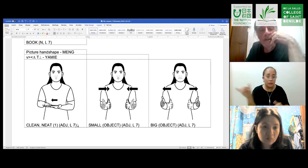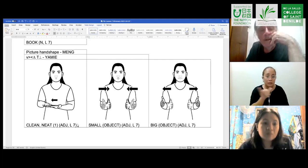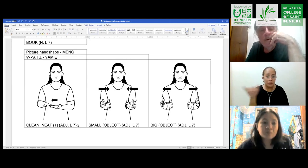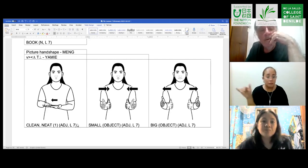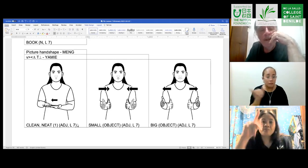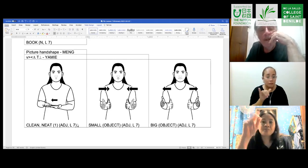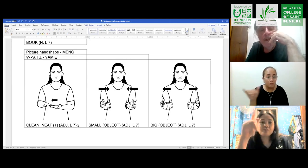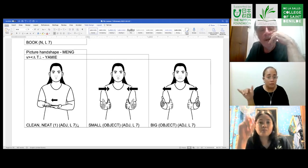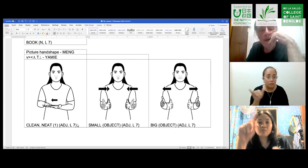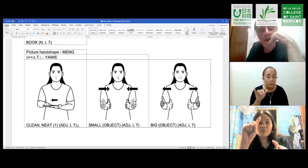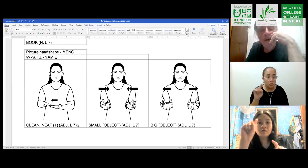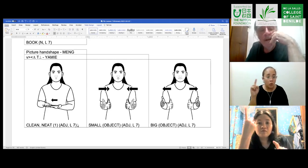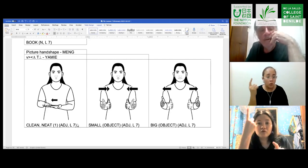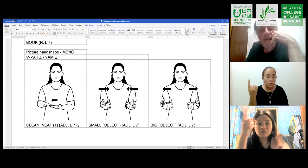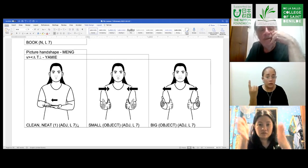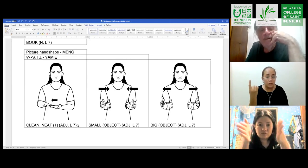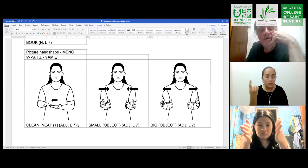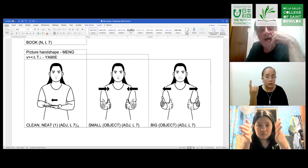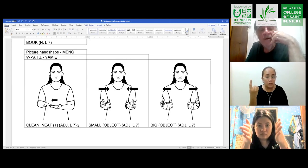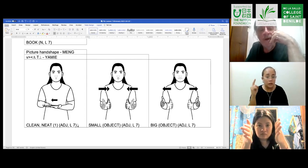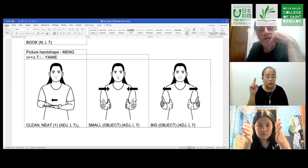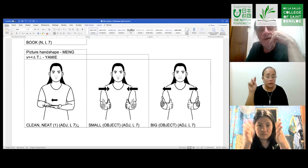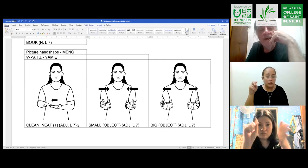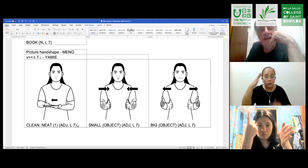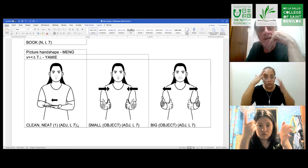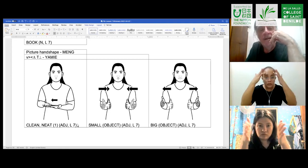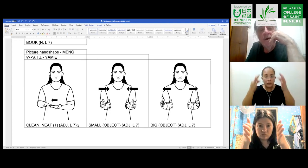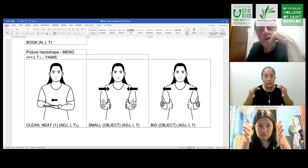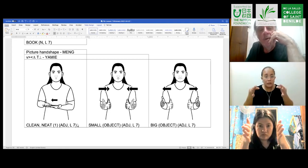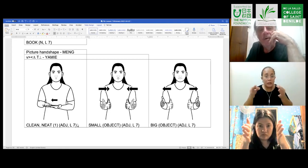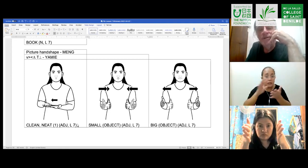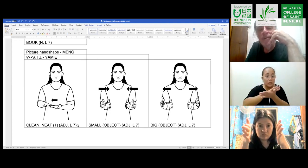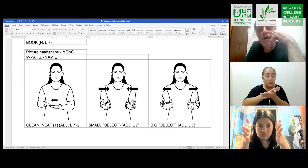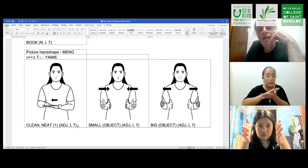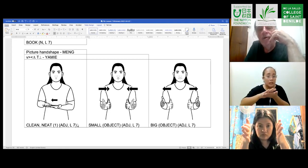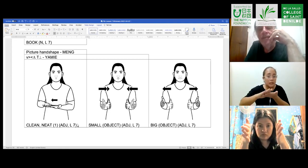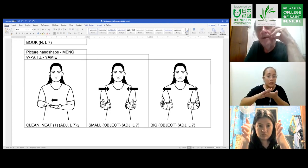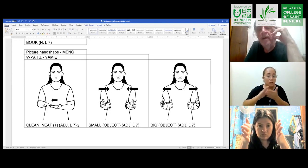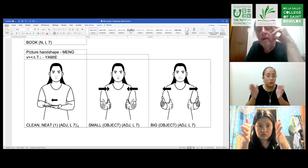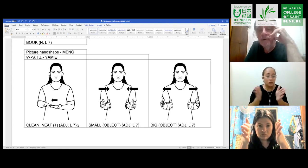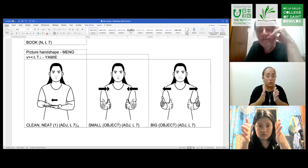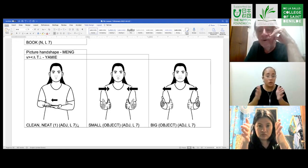So only you need to decide whether clean or small or big goes first.